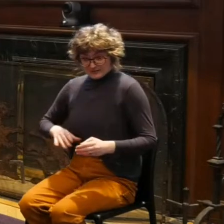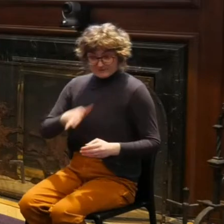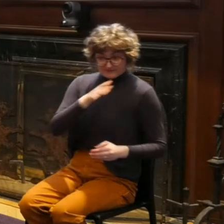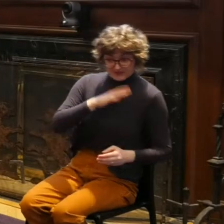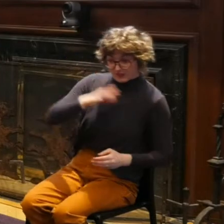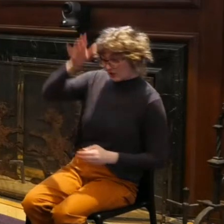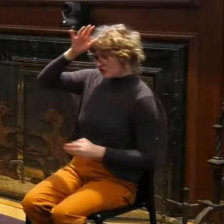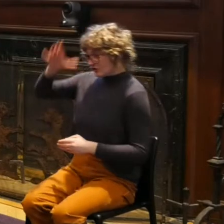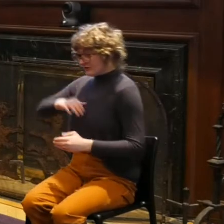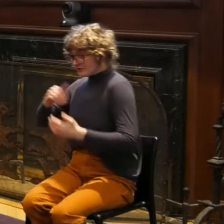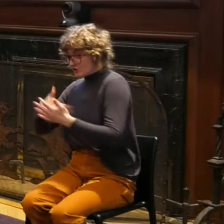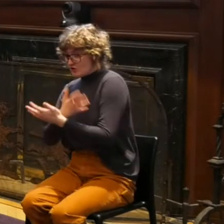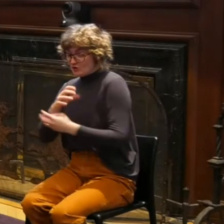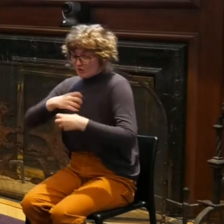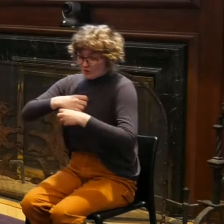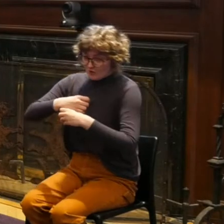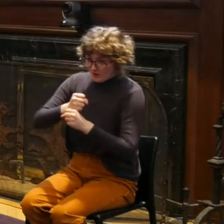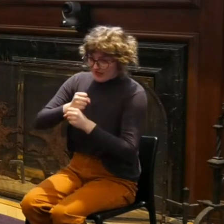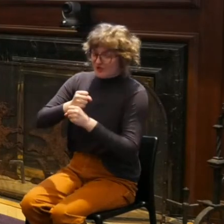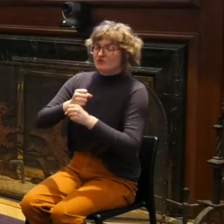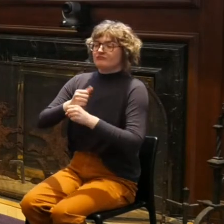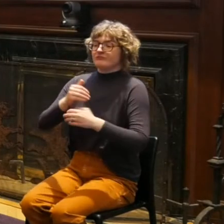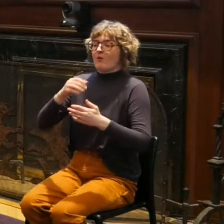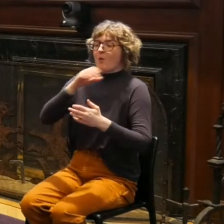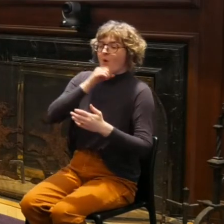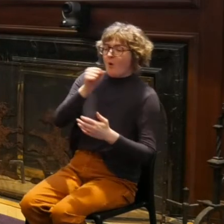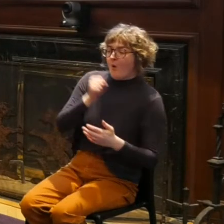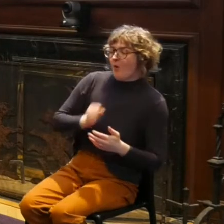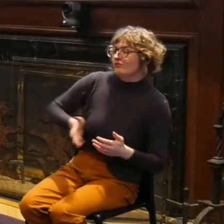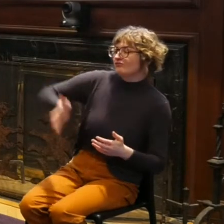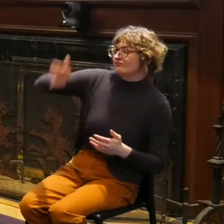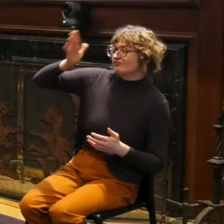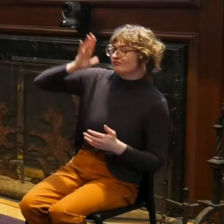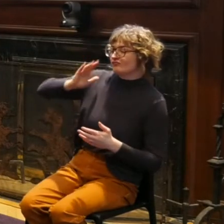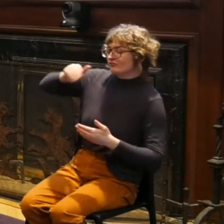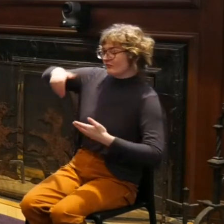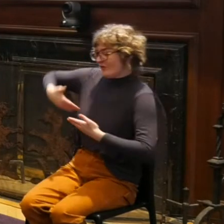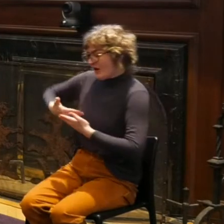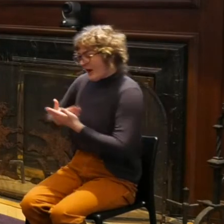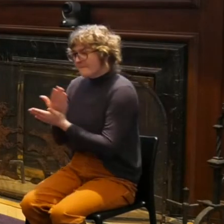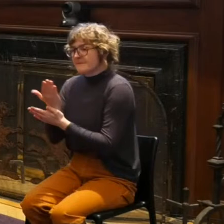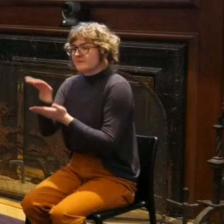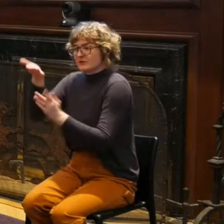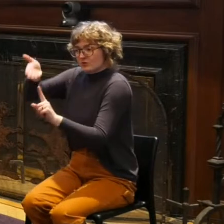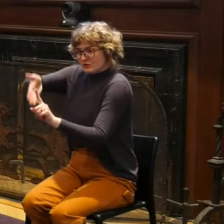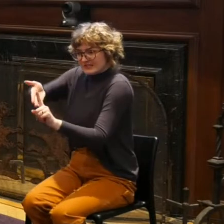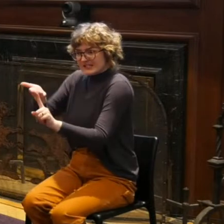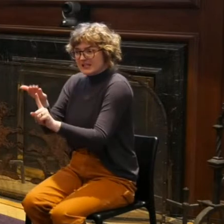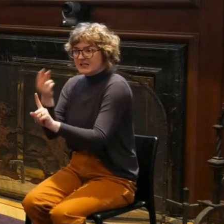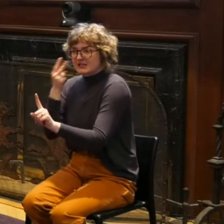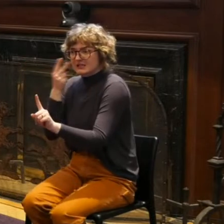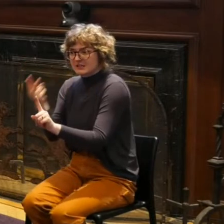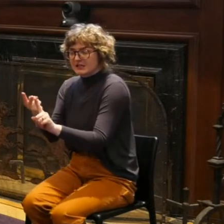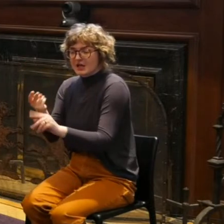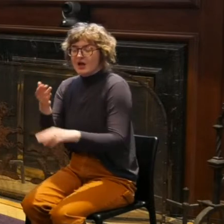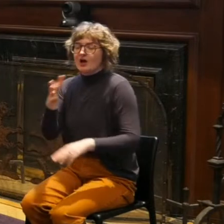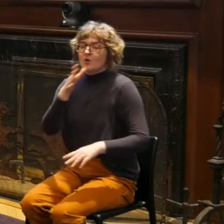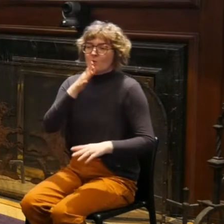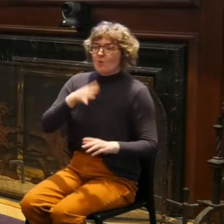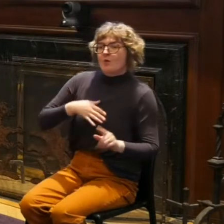a new creation. The old has gone, behold, the new has come. She is